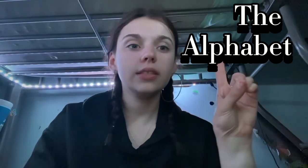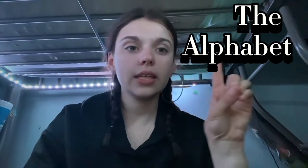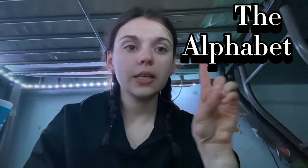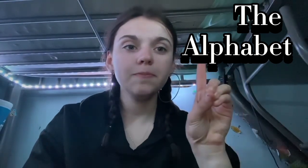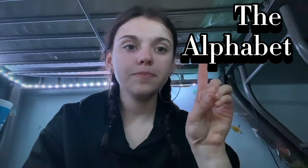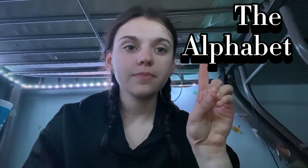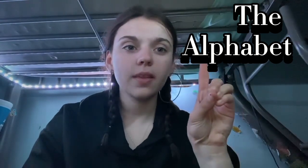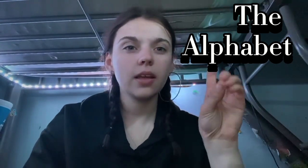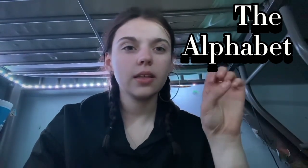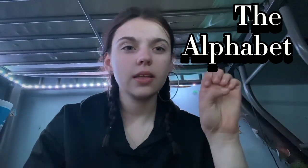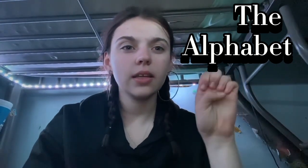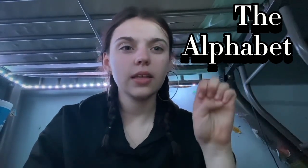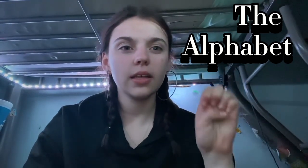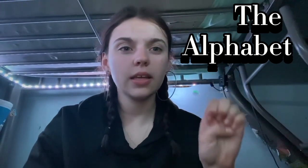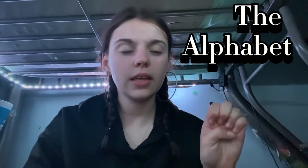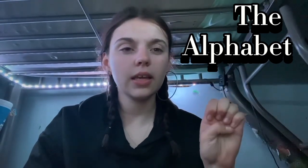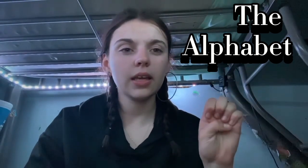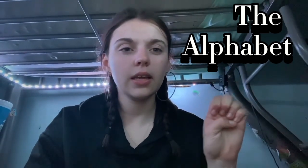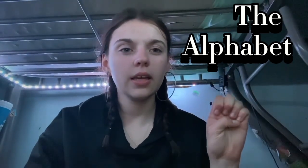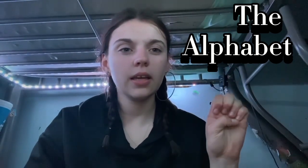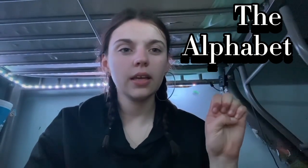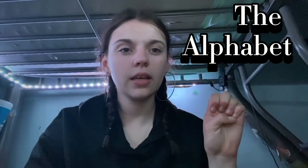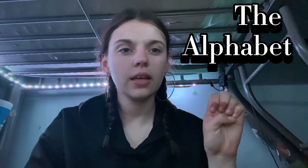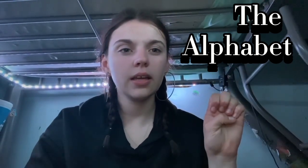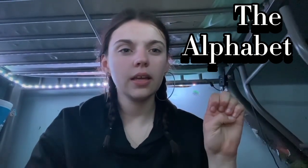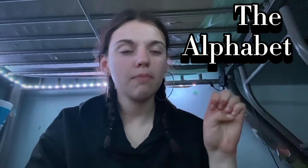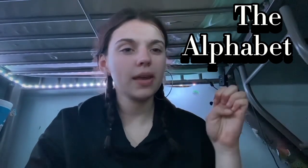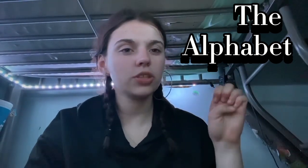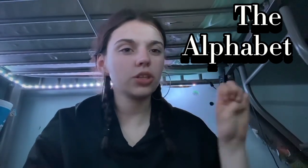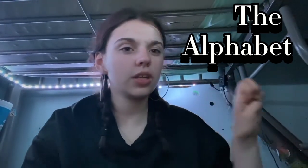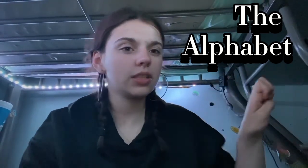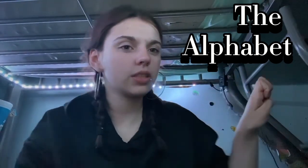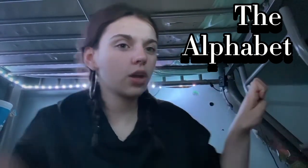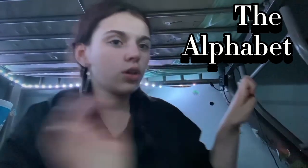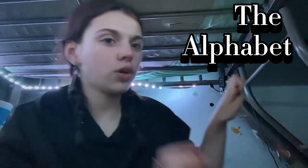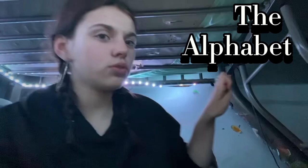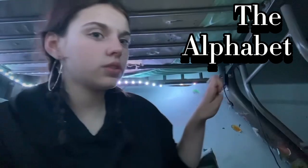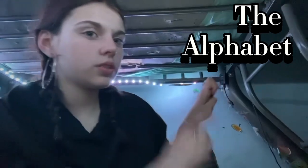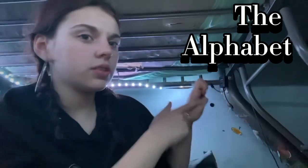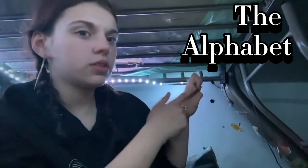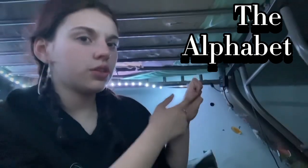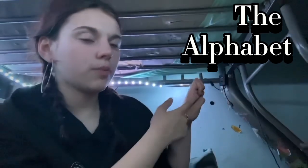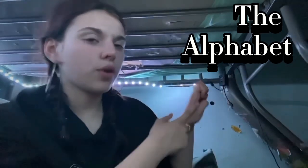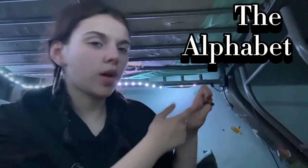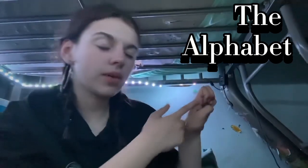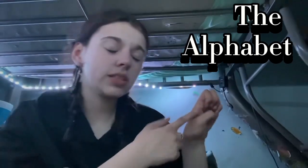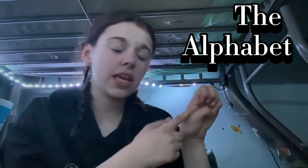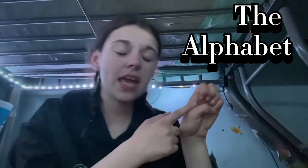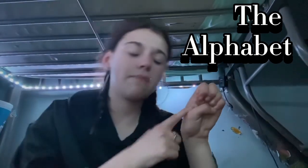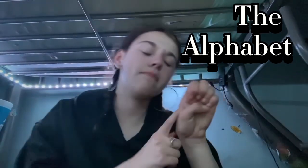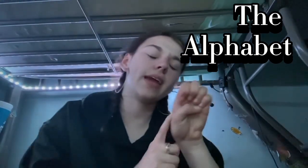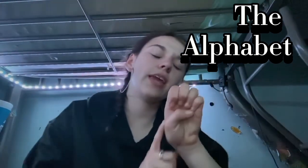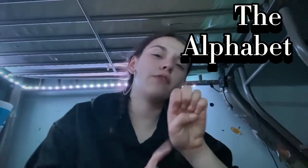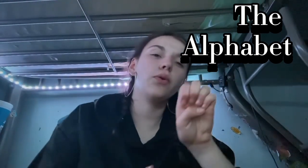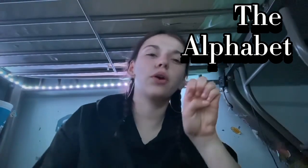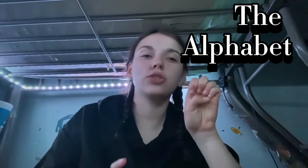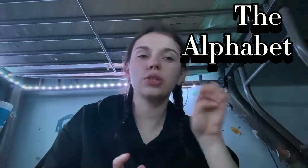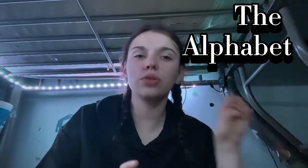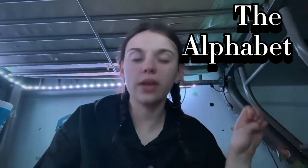D, E, make sure it's close to your palm because it may, if you are too not